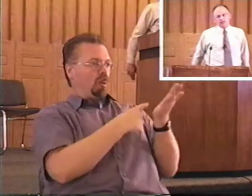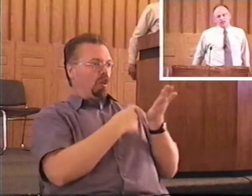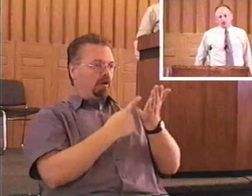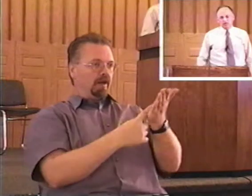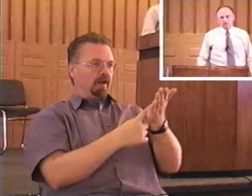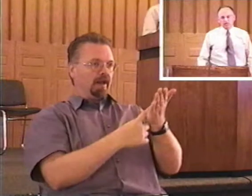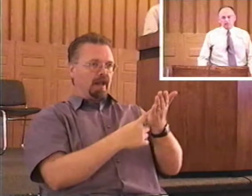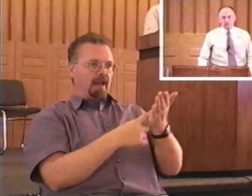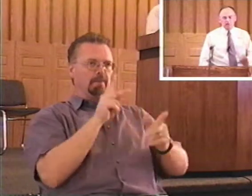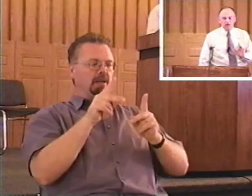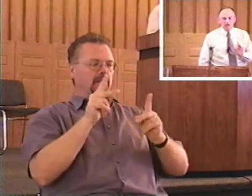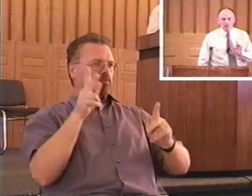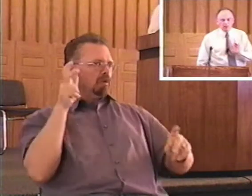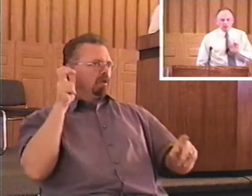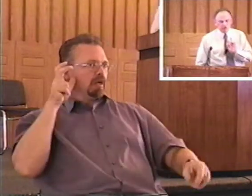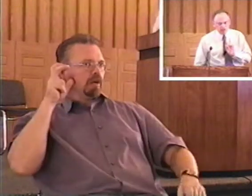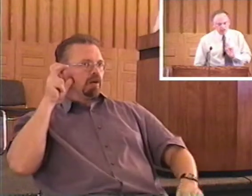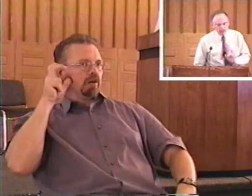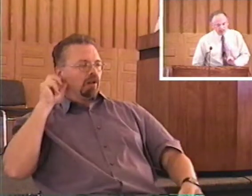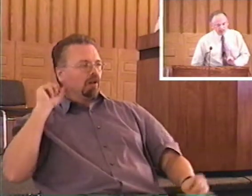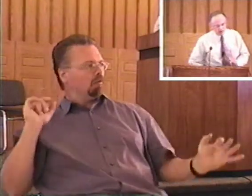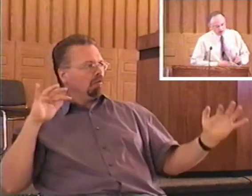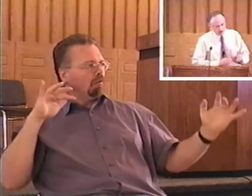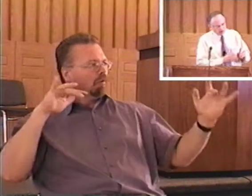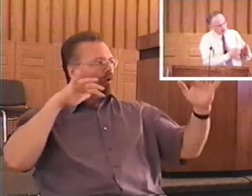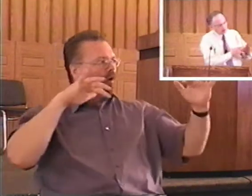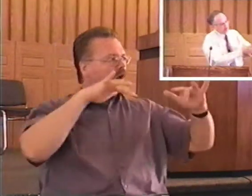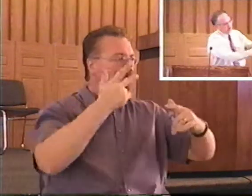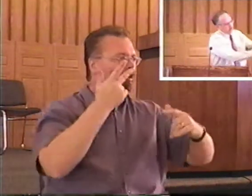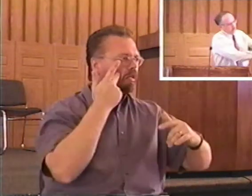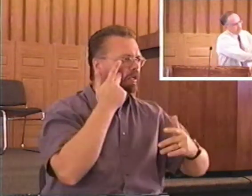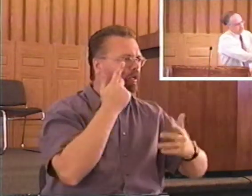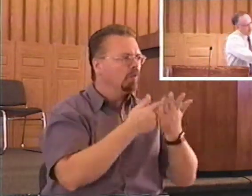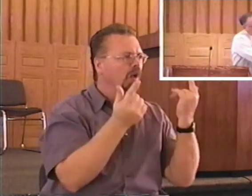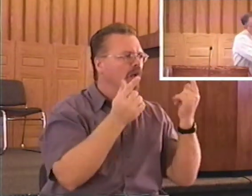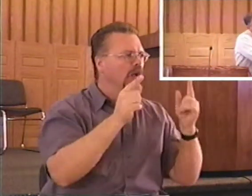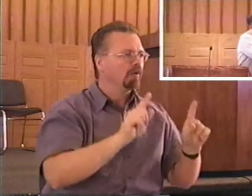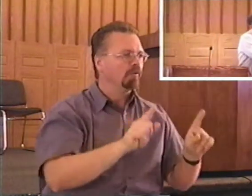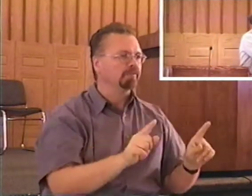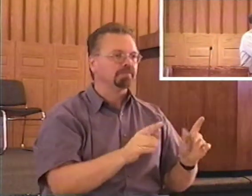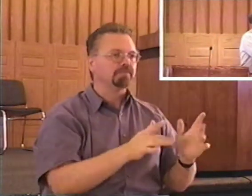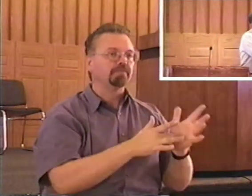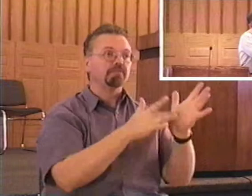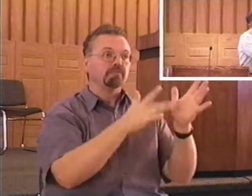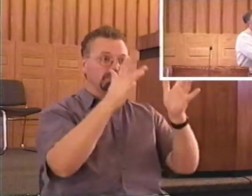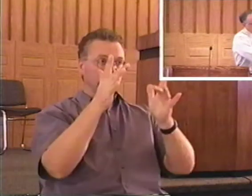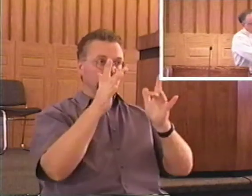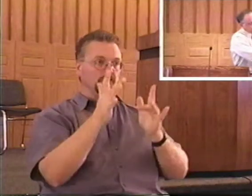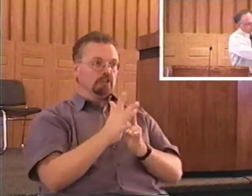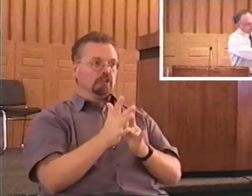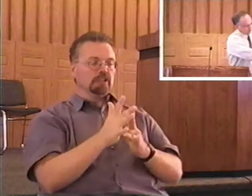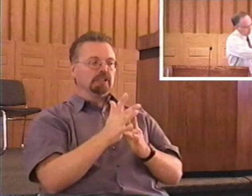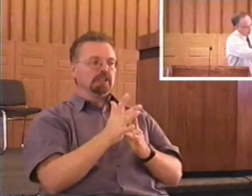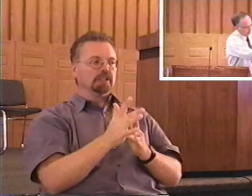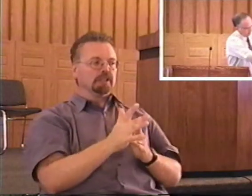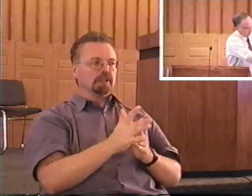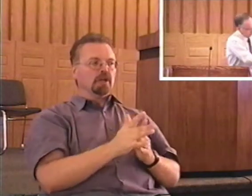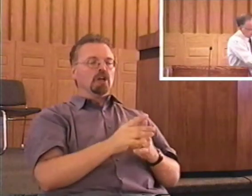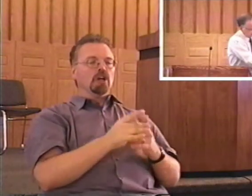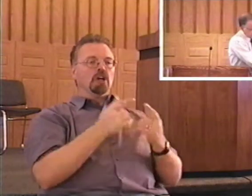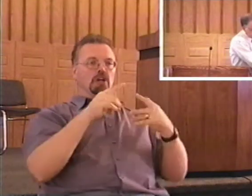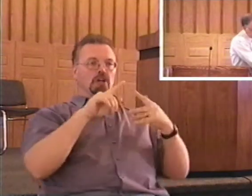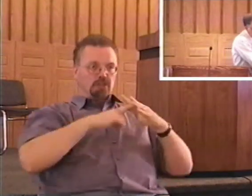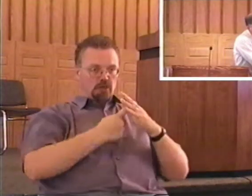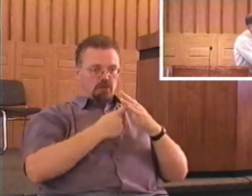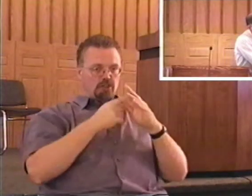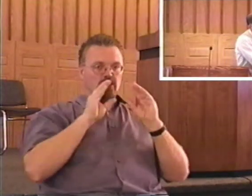gathering gathers together. But Jesus turns his attention on his disciples, which is